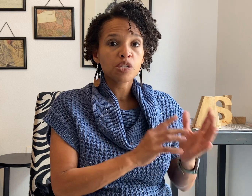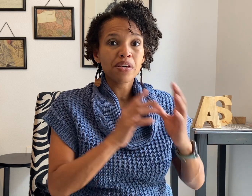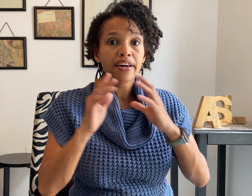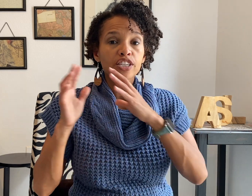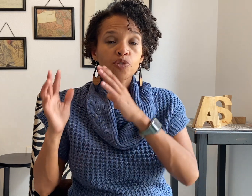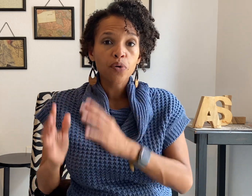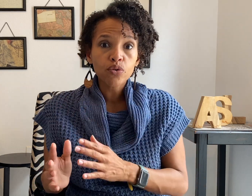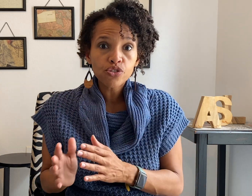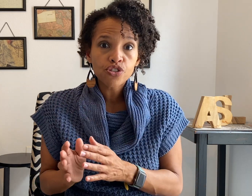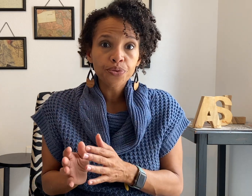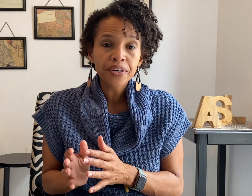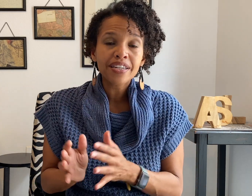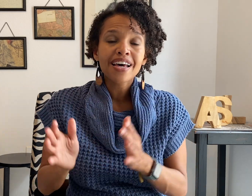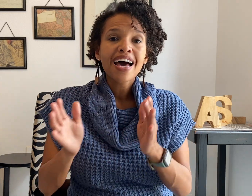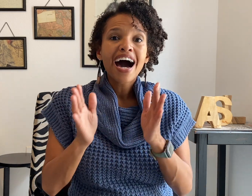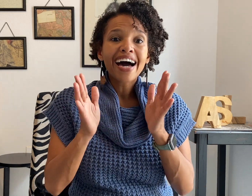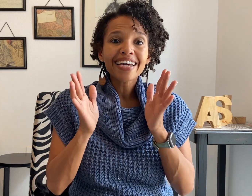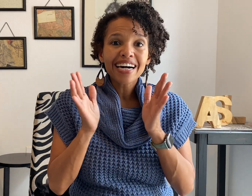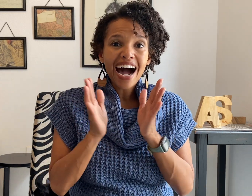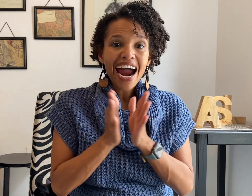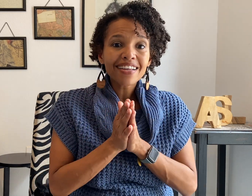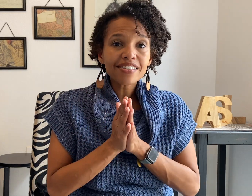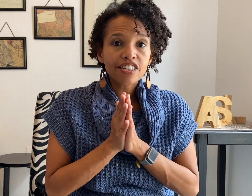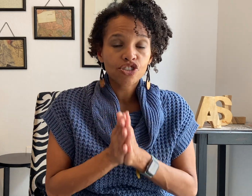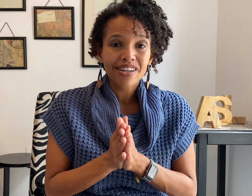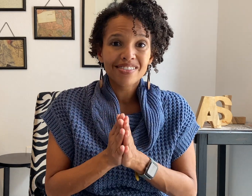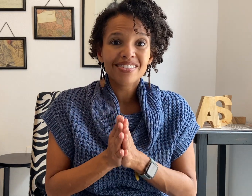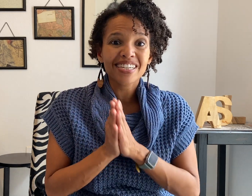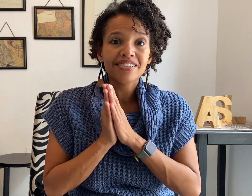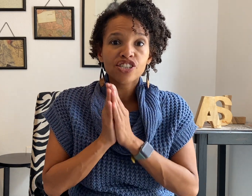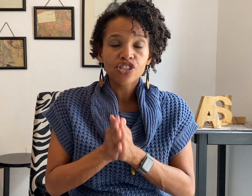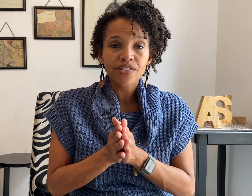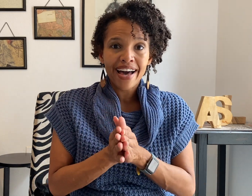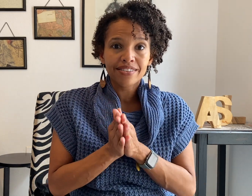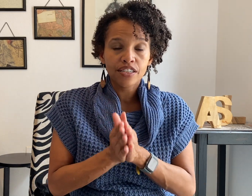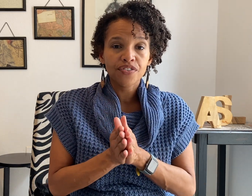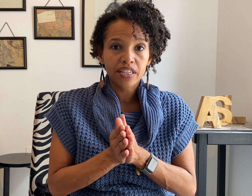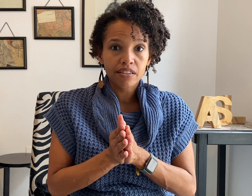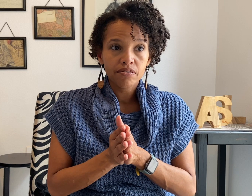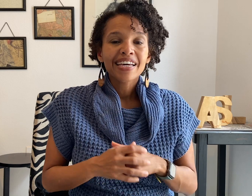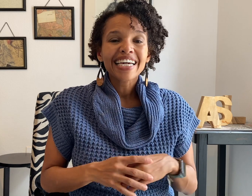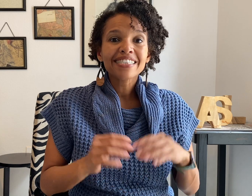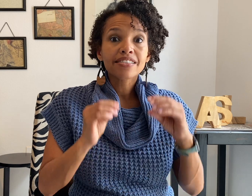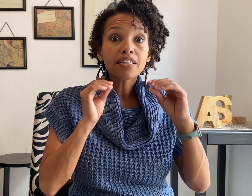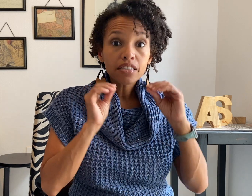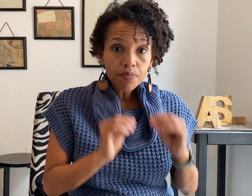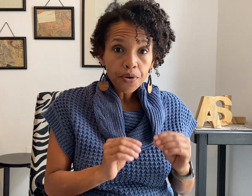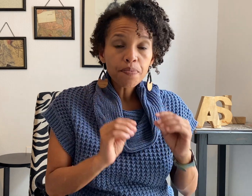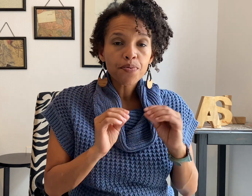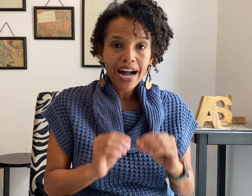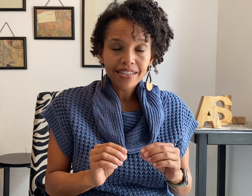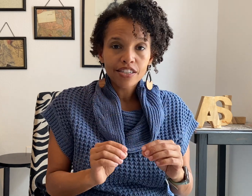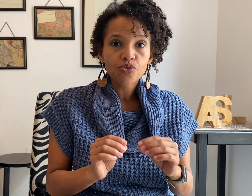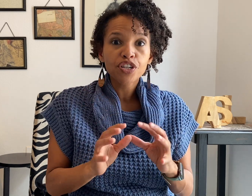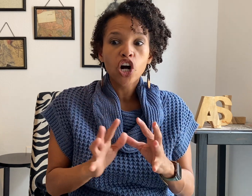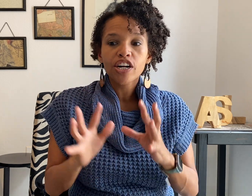being exposed to it, I highly suggest this additional activity. It's deliberate practice